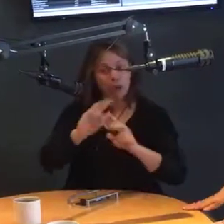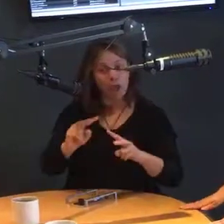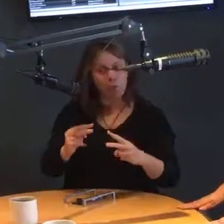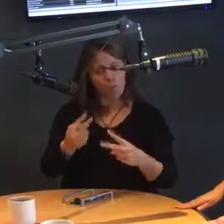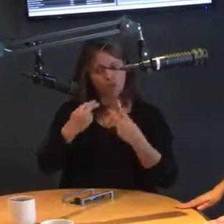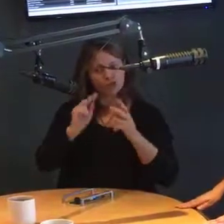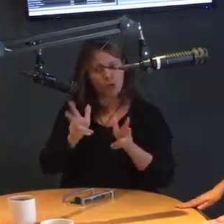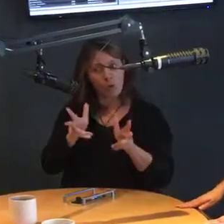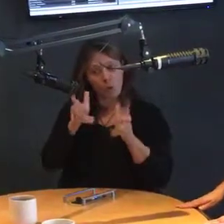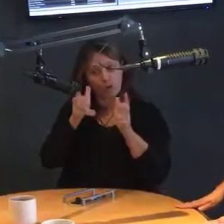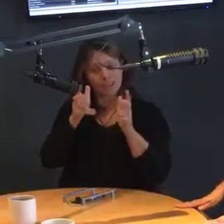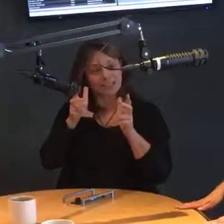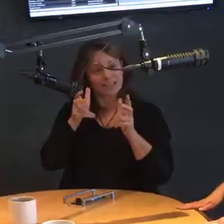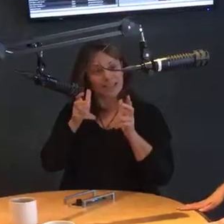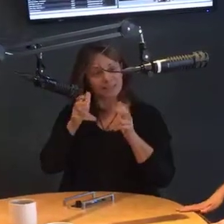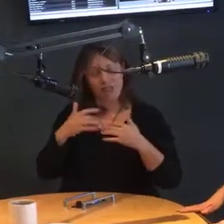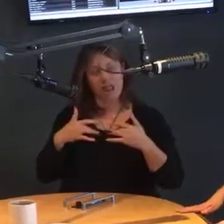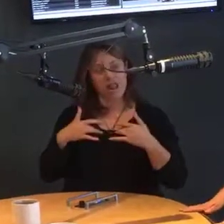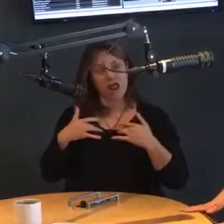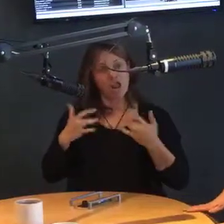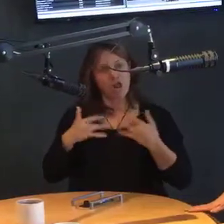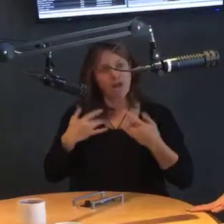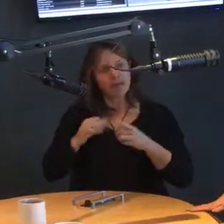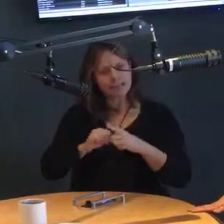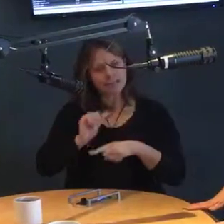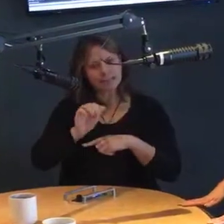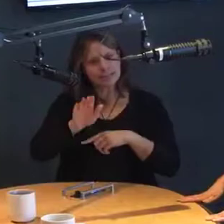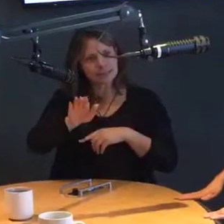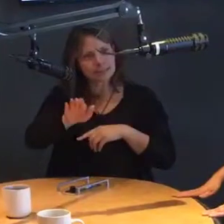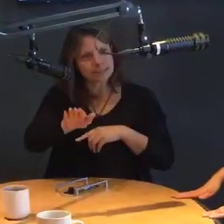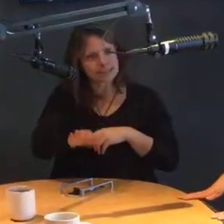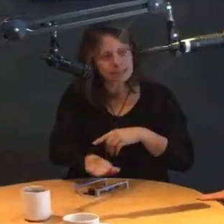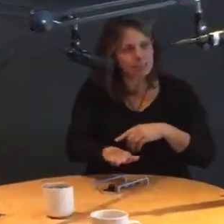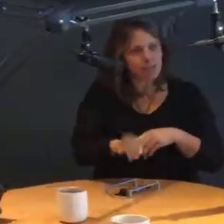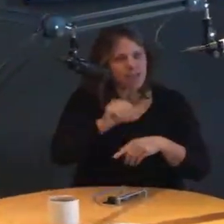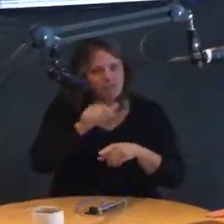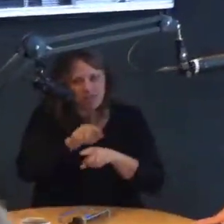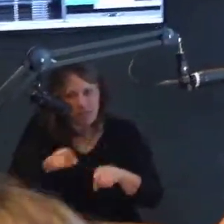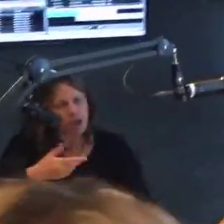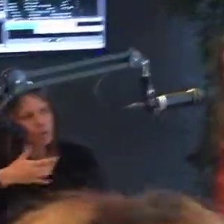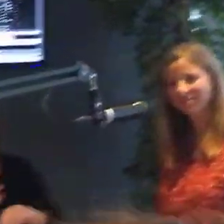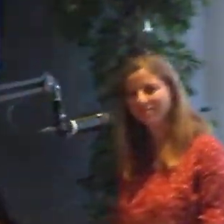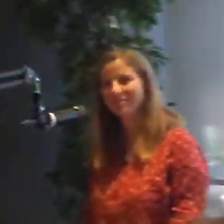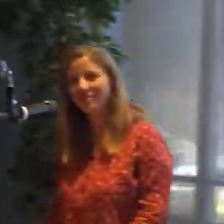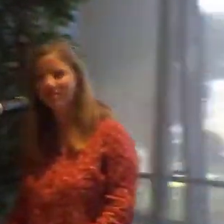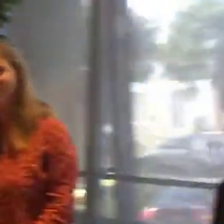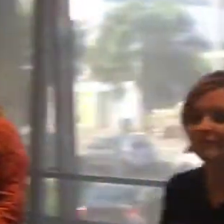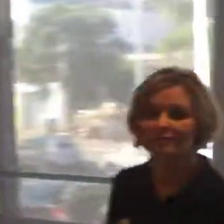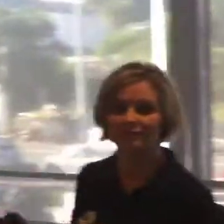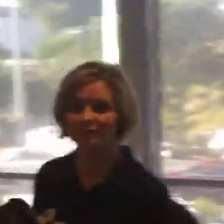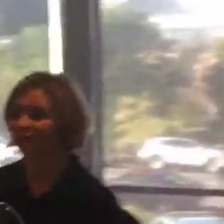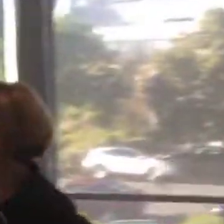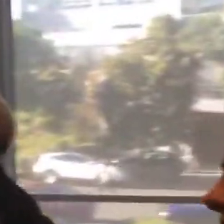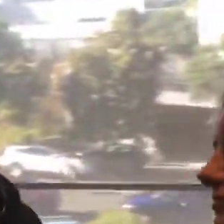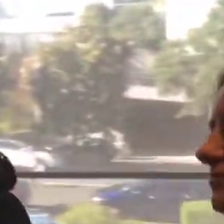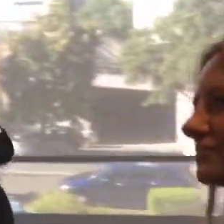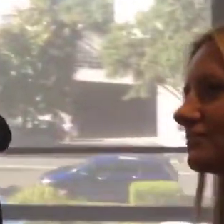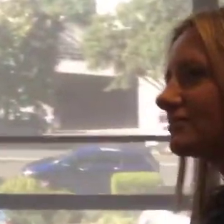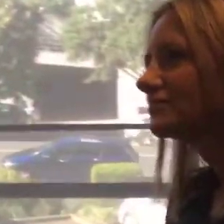they're watching on Facebook Live, what's the next step in this journey for people who are saying, hey, that was encouraging, I'd like to find out